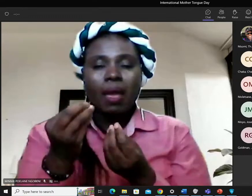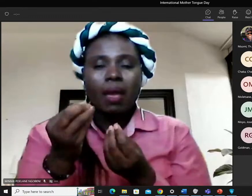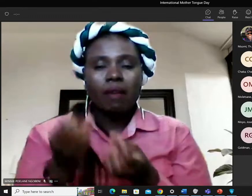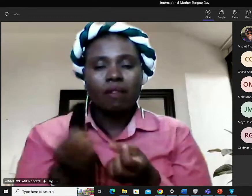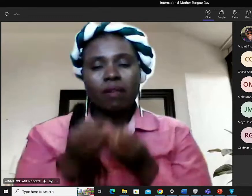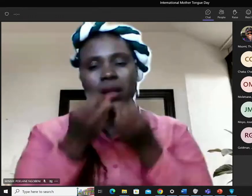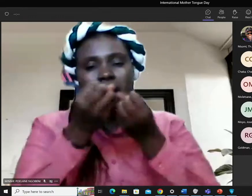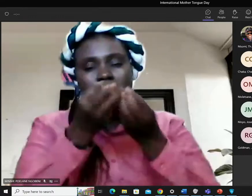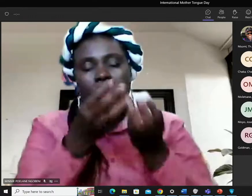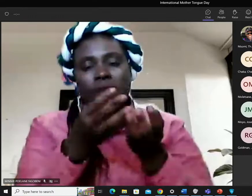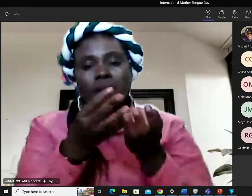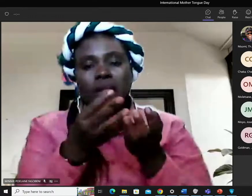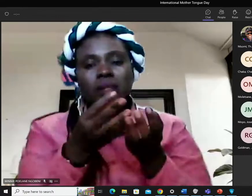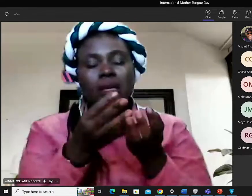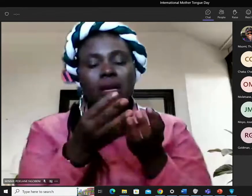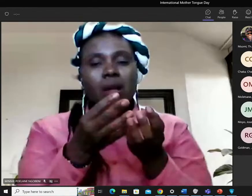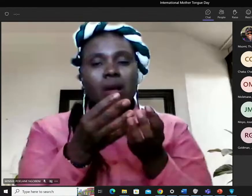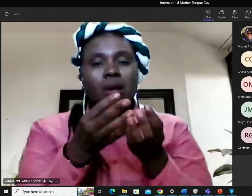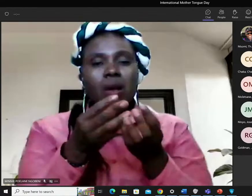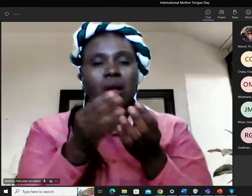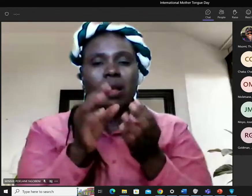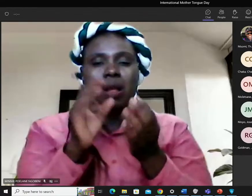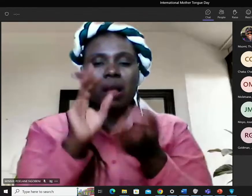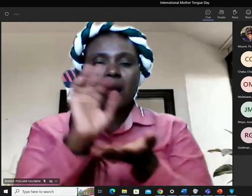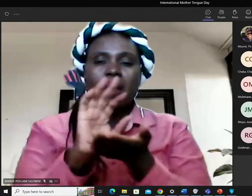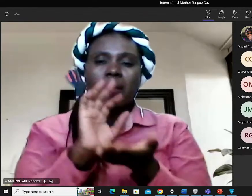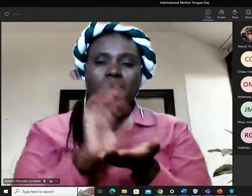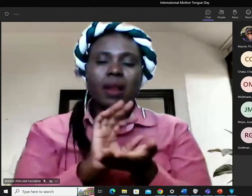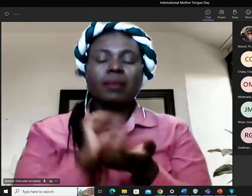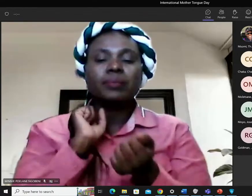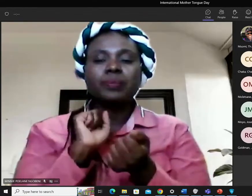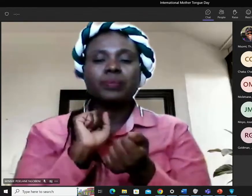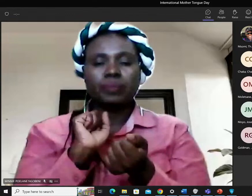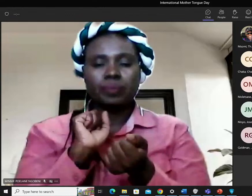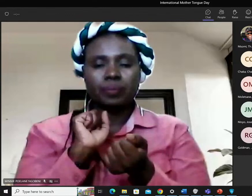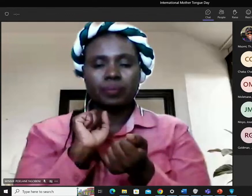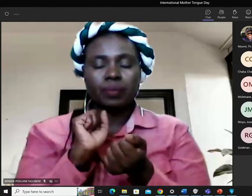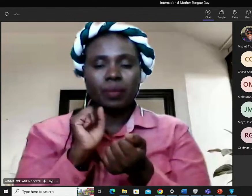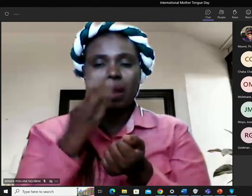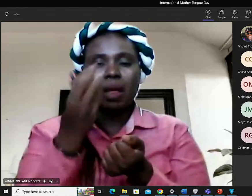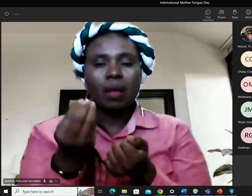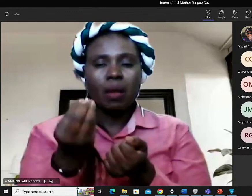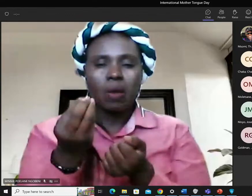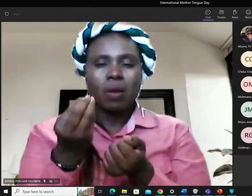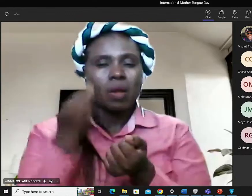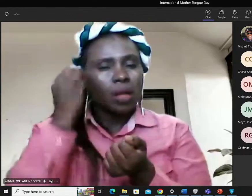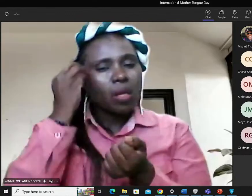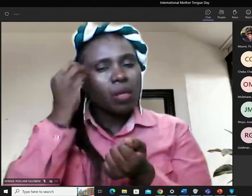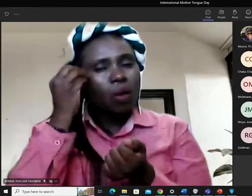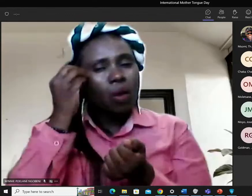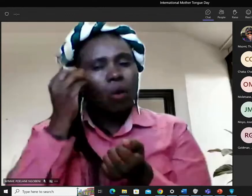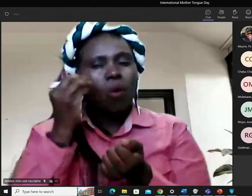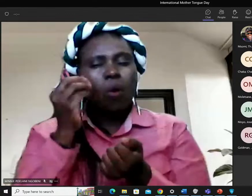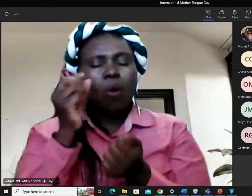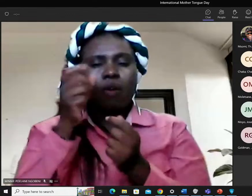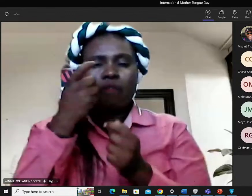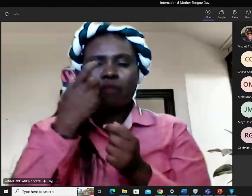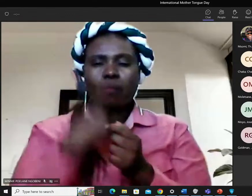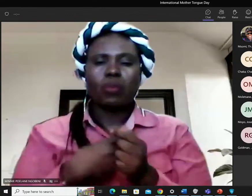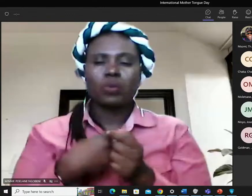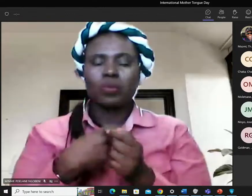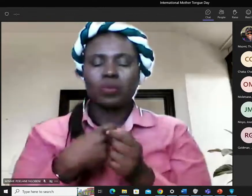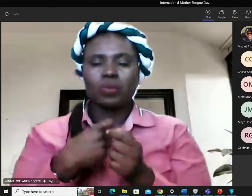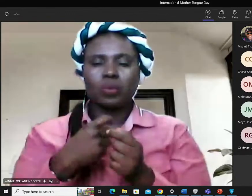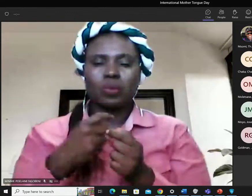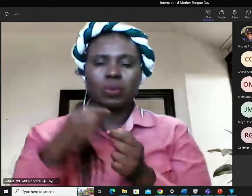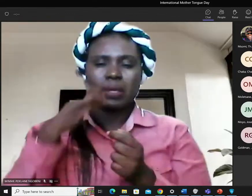or the curriculum is the theory of Ubuntu, interdependence.